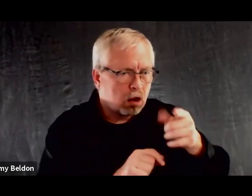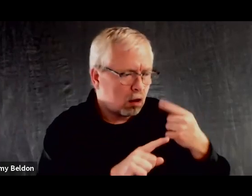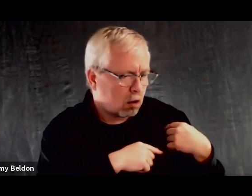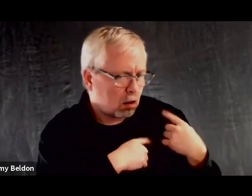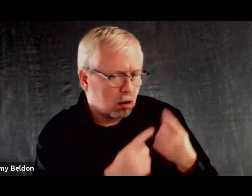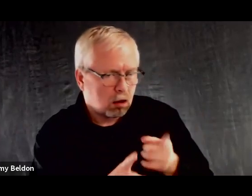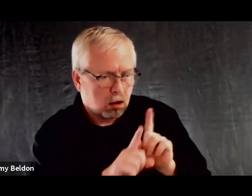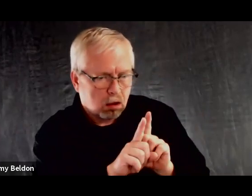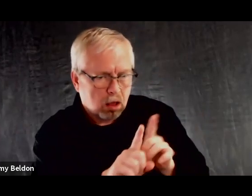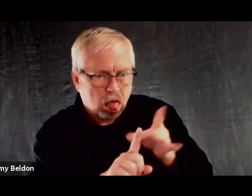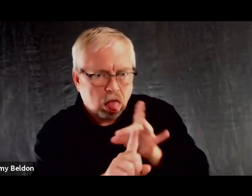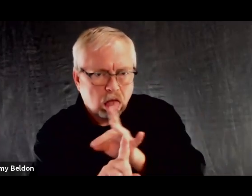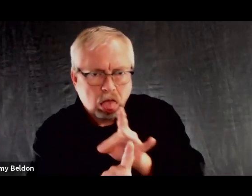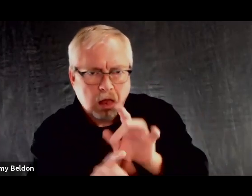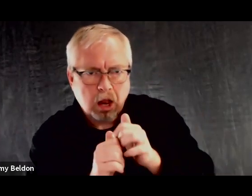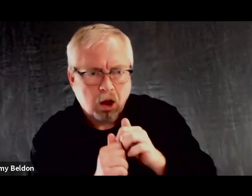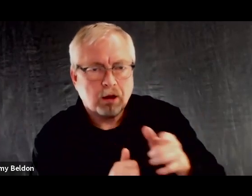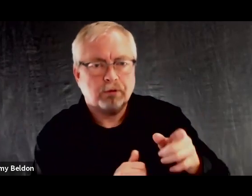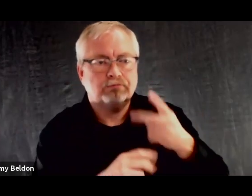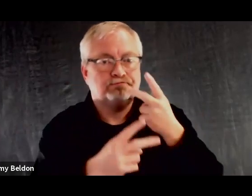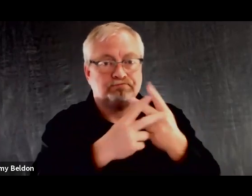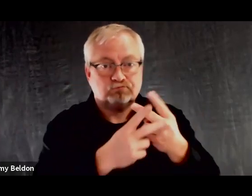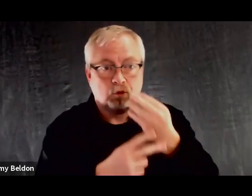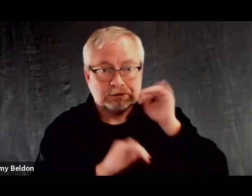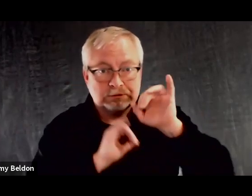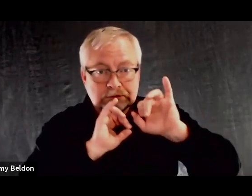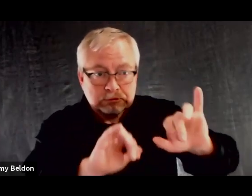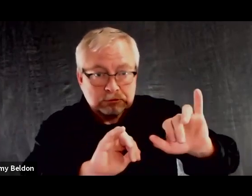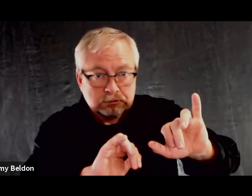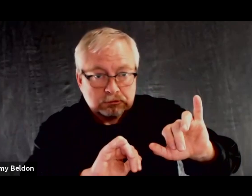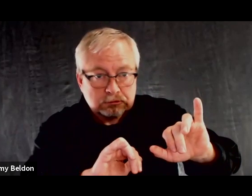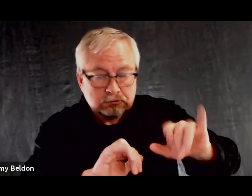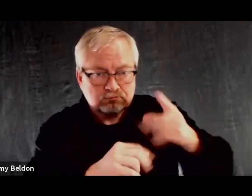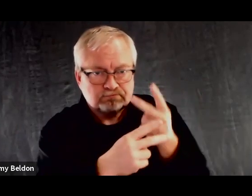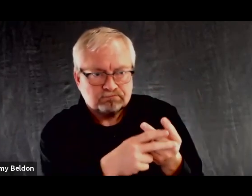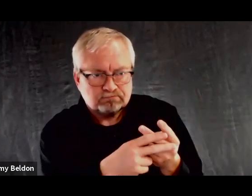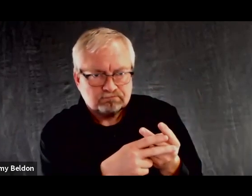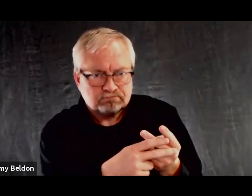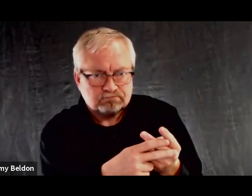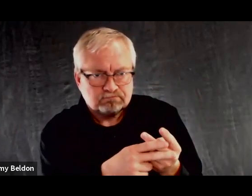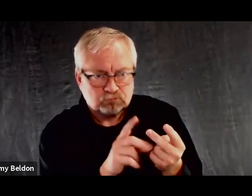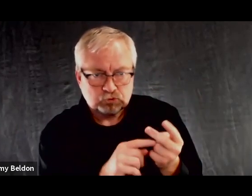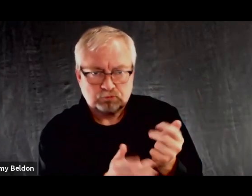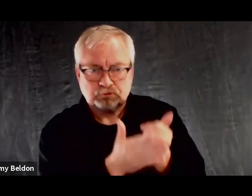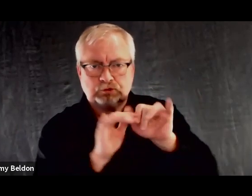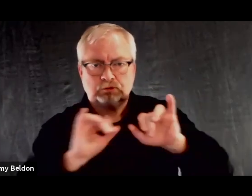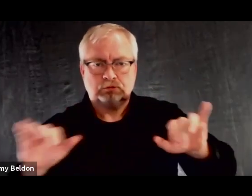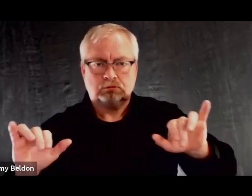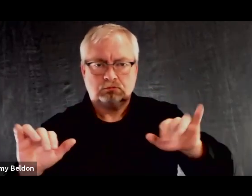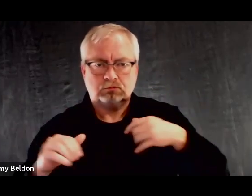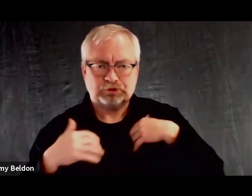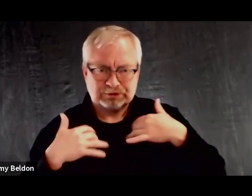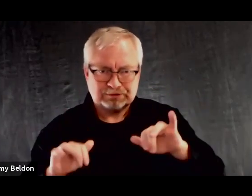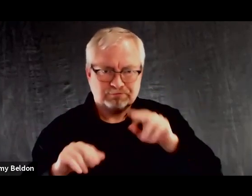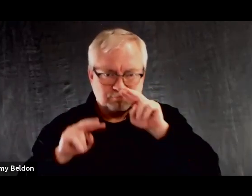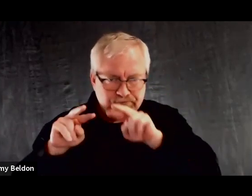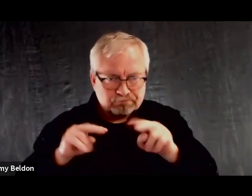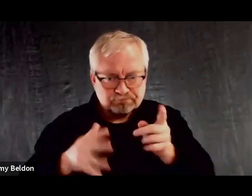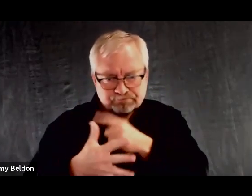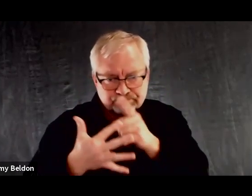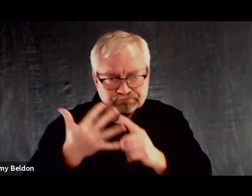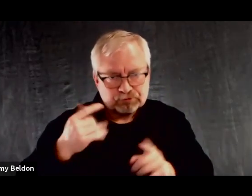early on. We really do believe that those combination of things and the fact that people are